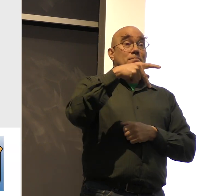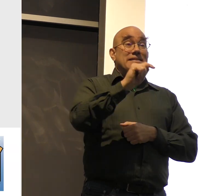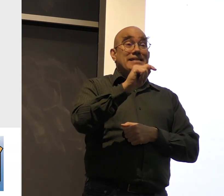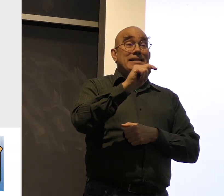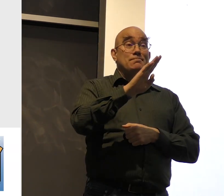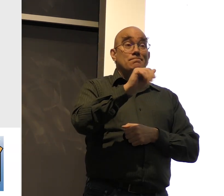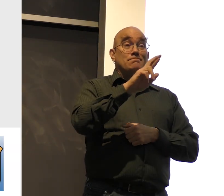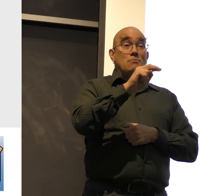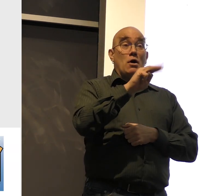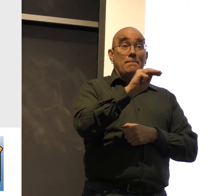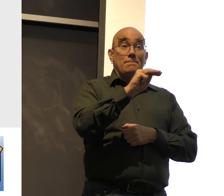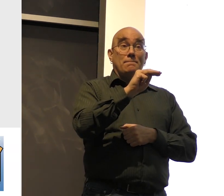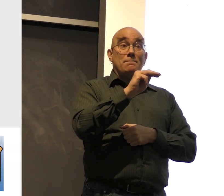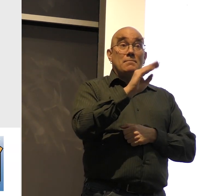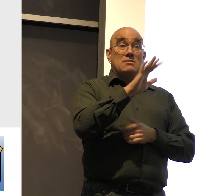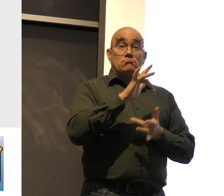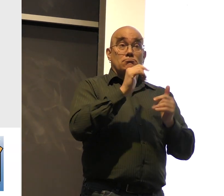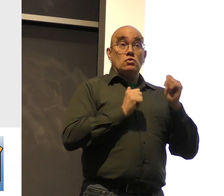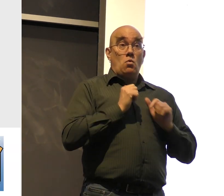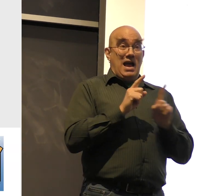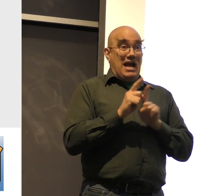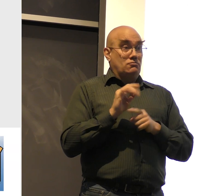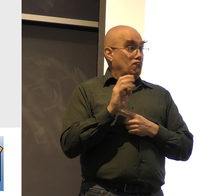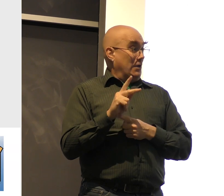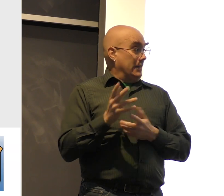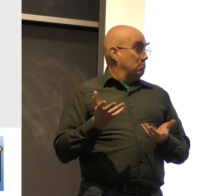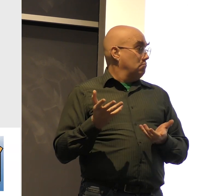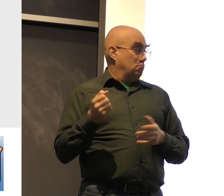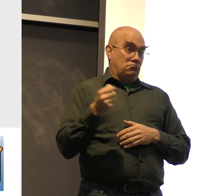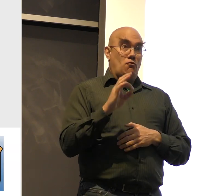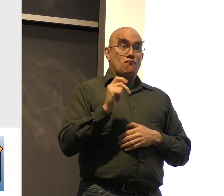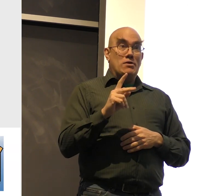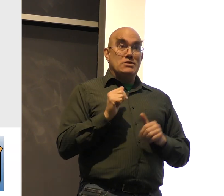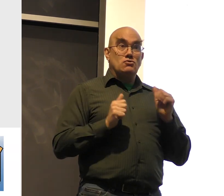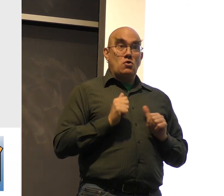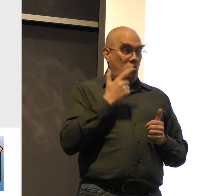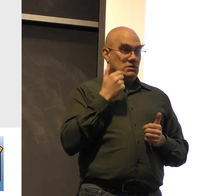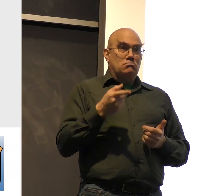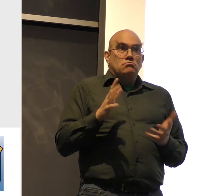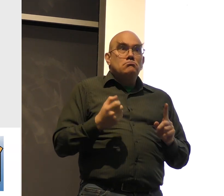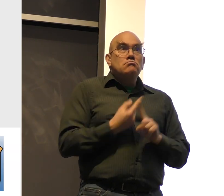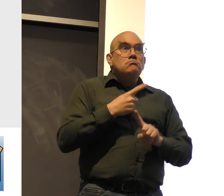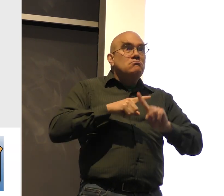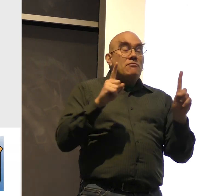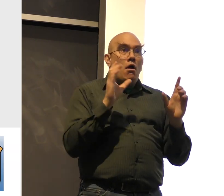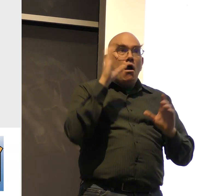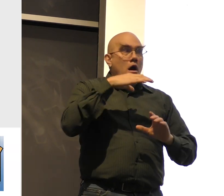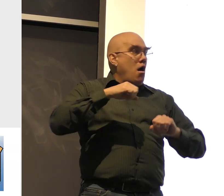would tour with P.T. Barnum in the show as a freak because she was so